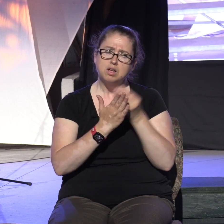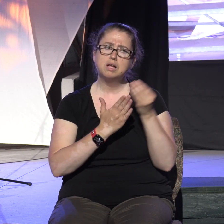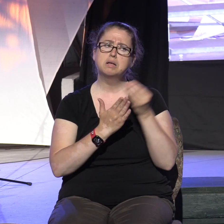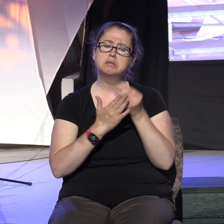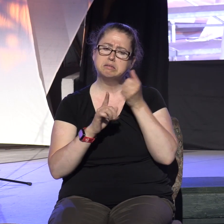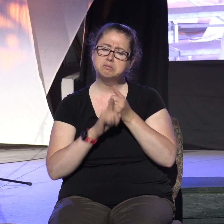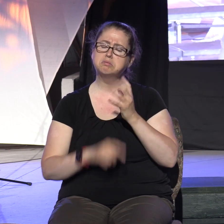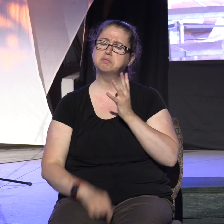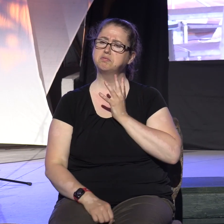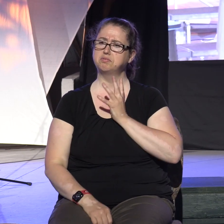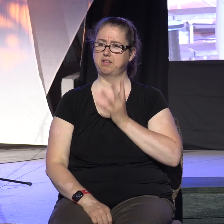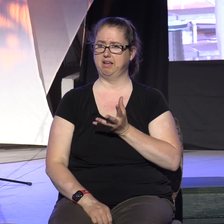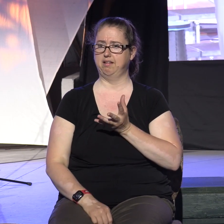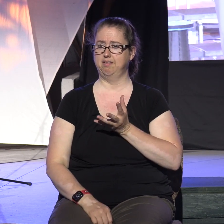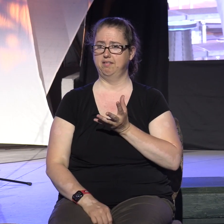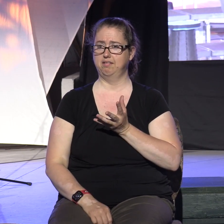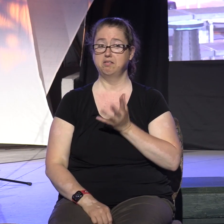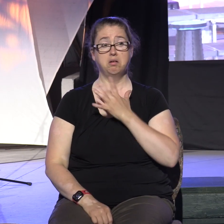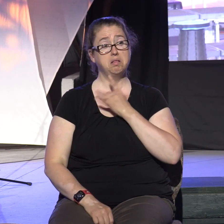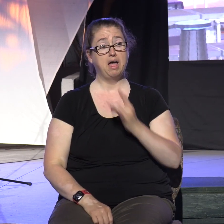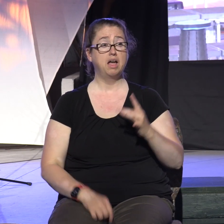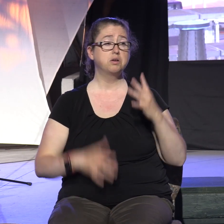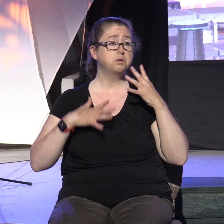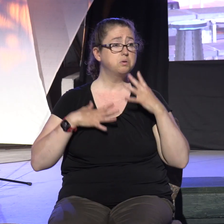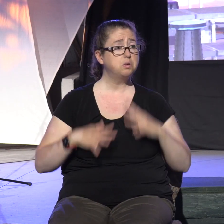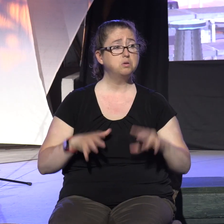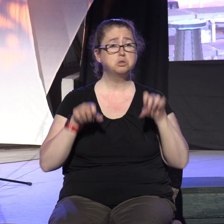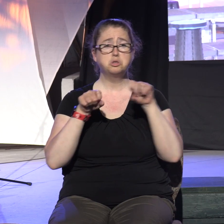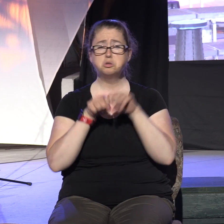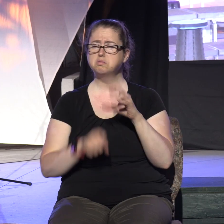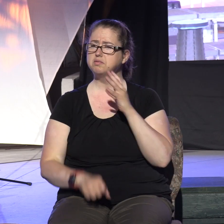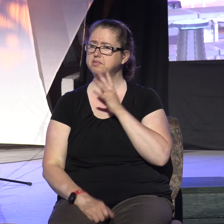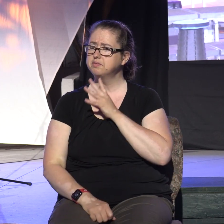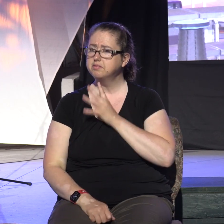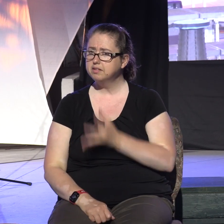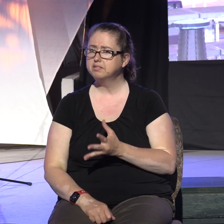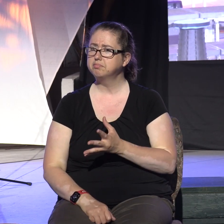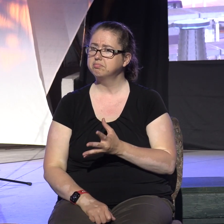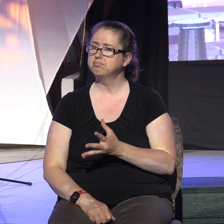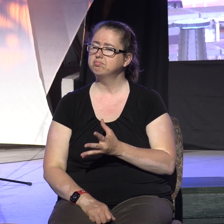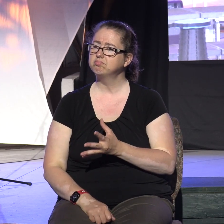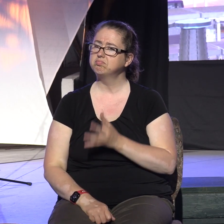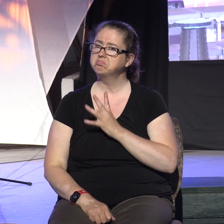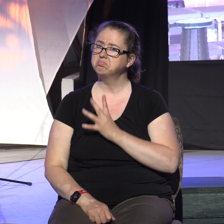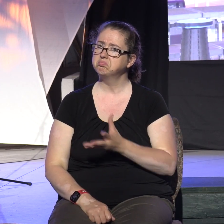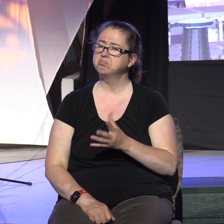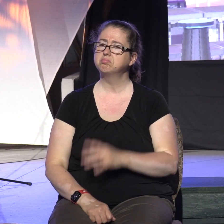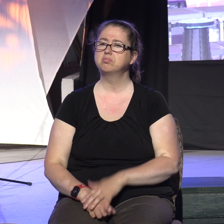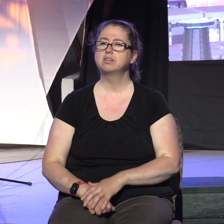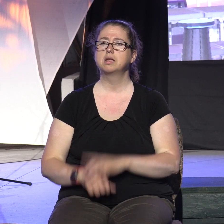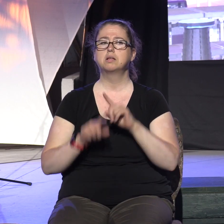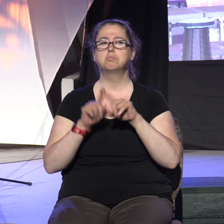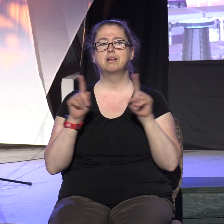But it just felt heavy as I thought about that legacy.